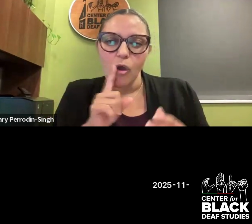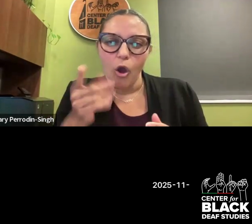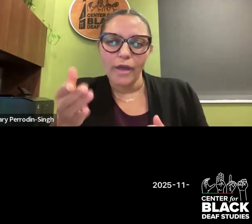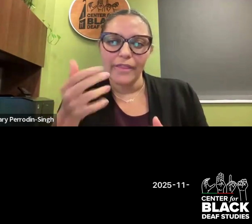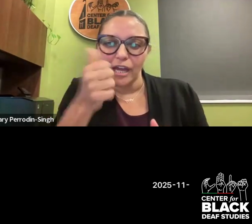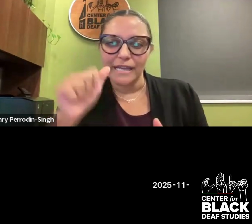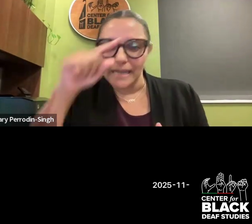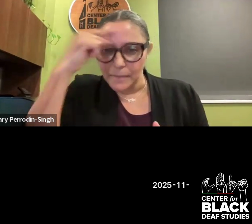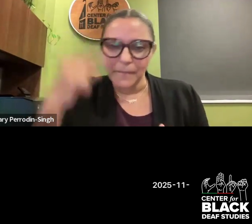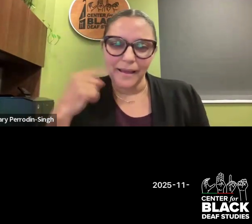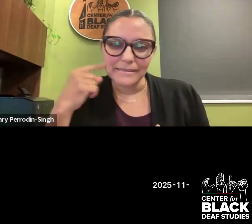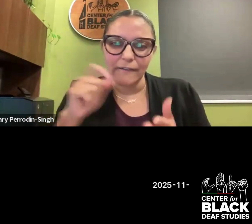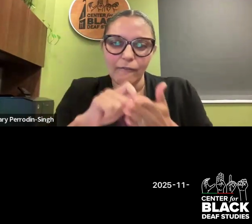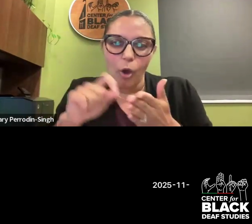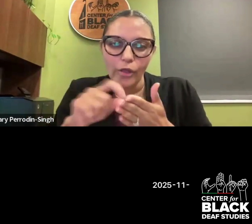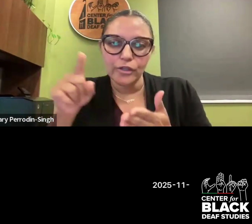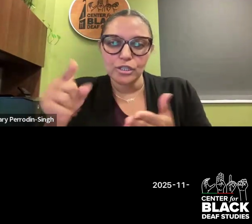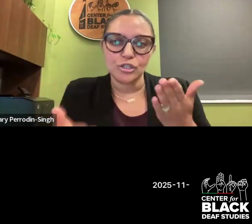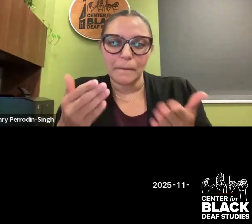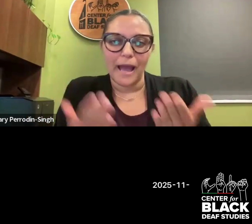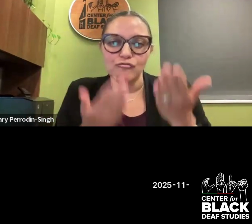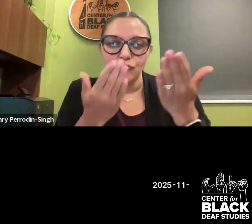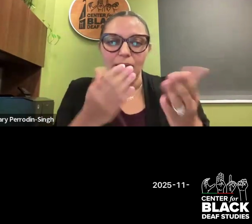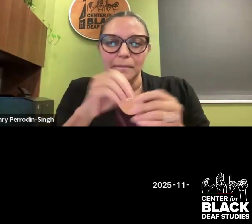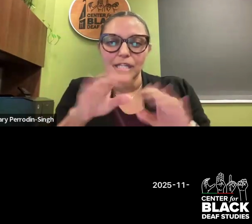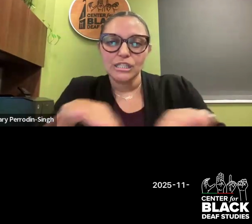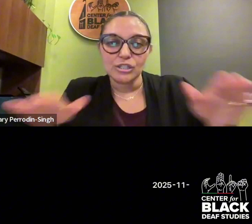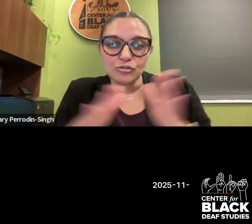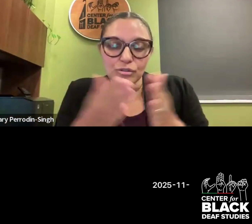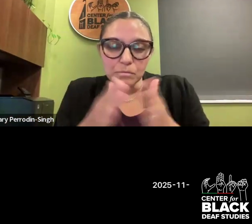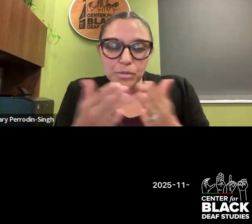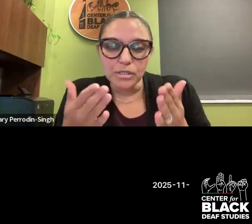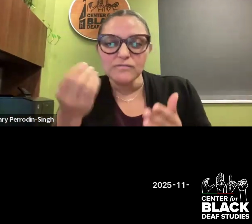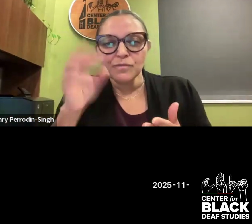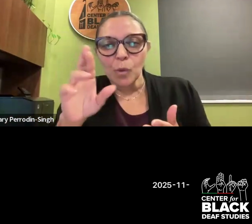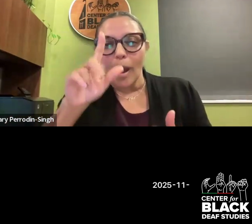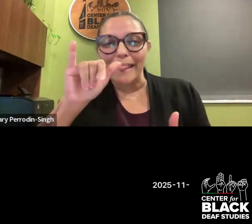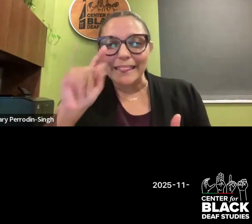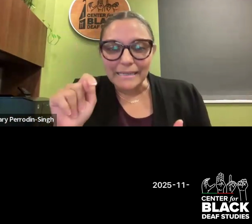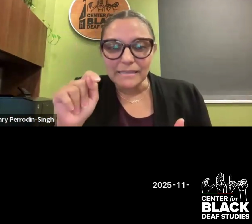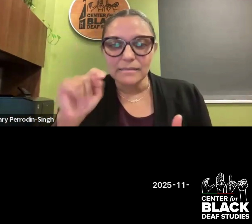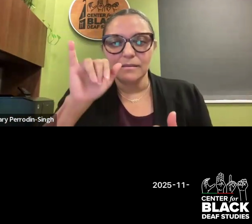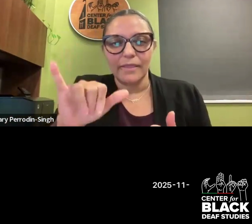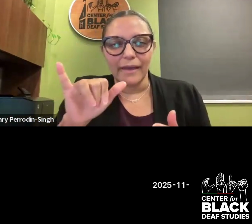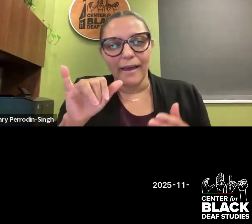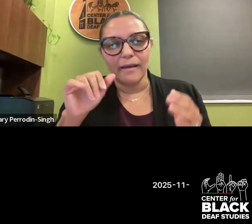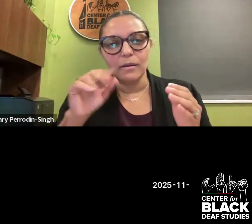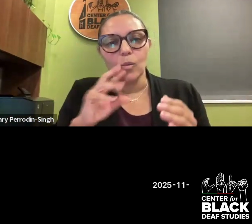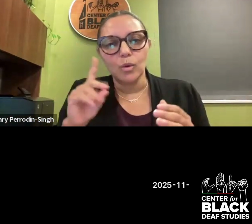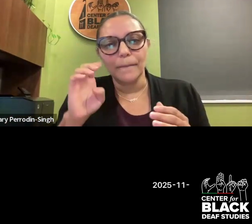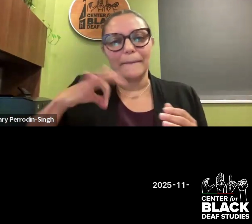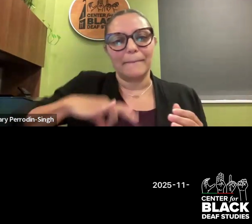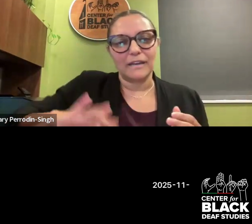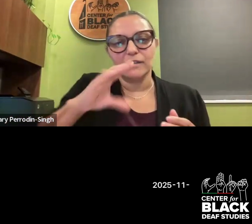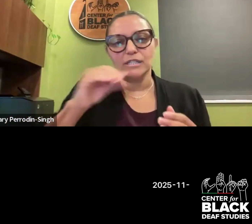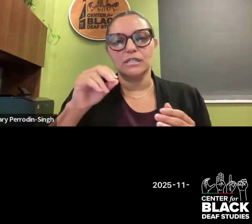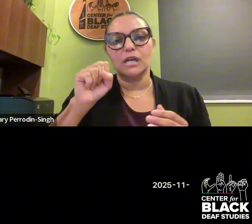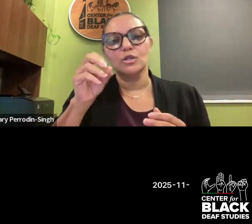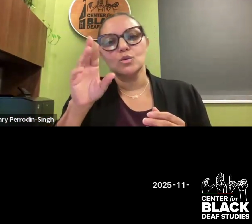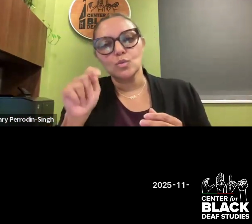BB. Okay, and then I see from Carrie, for role models, are there any Black deaf authors you might recommend in children